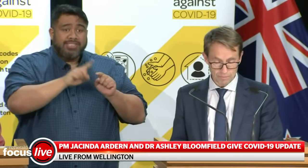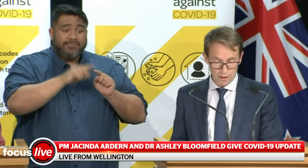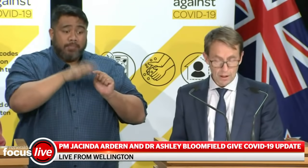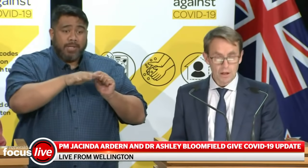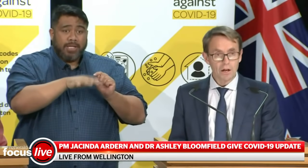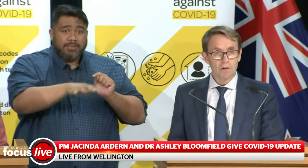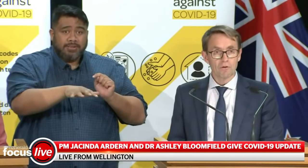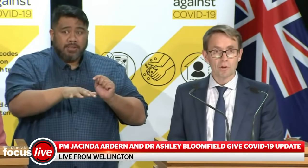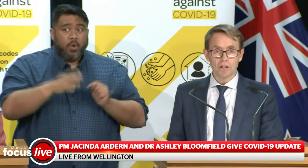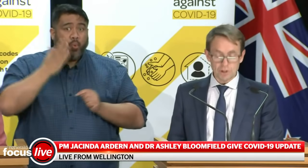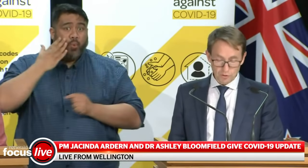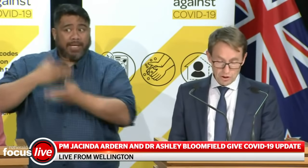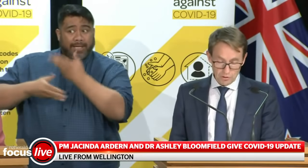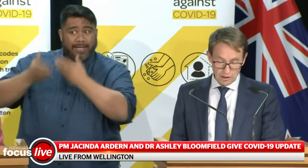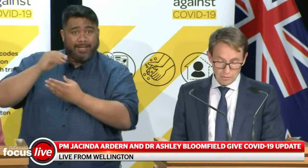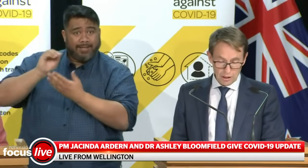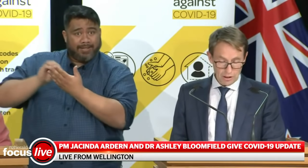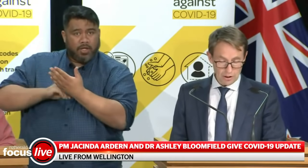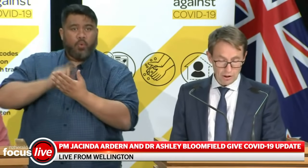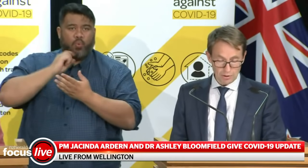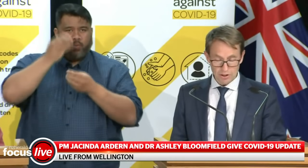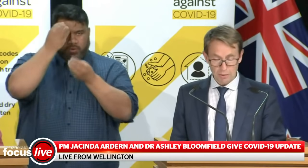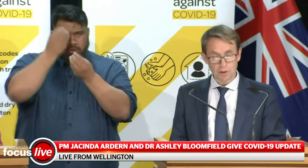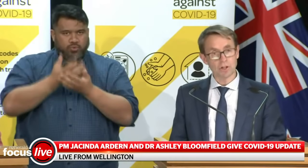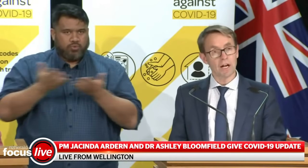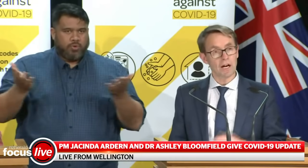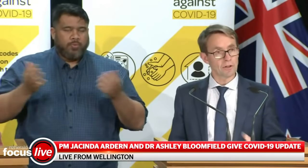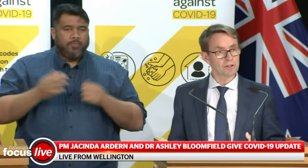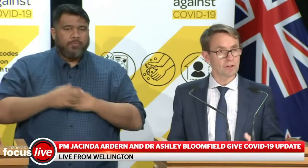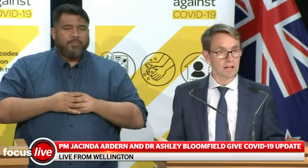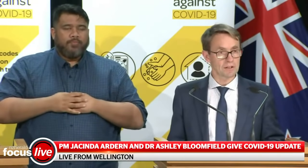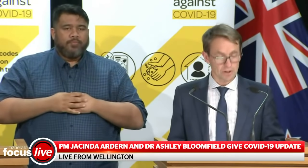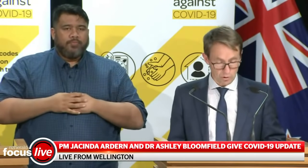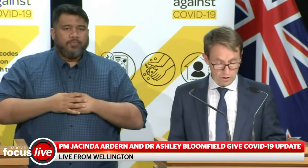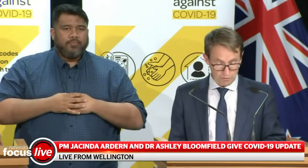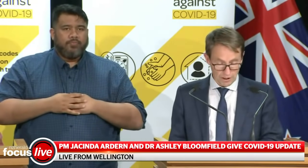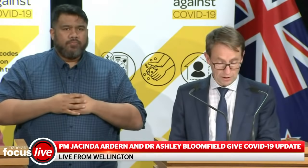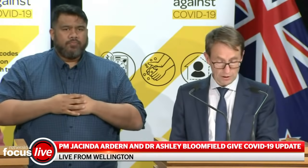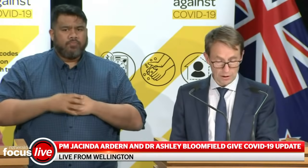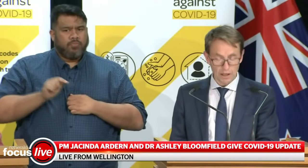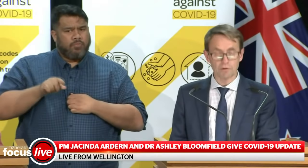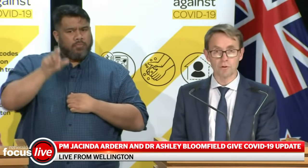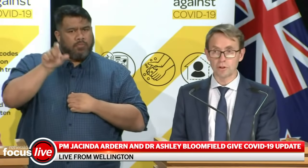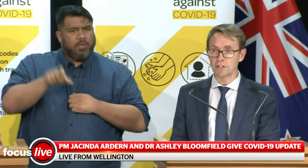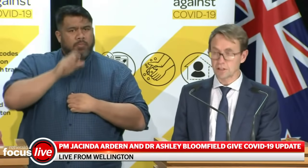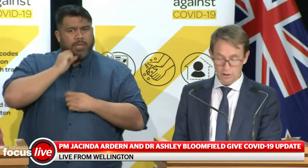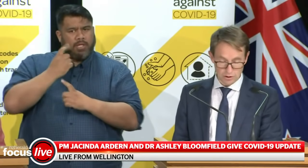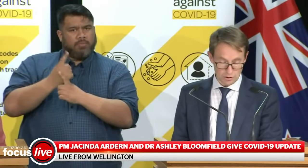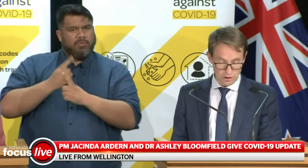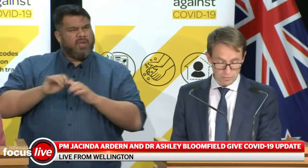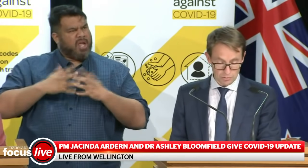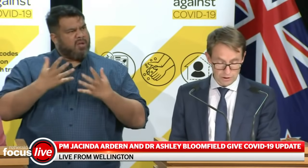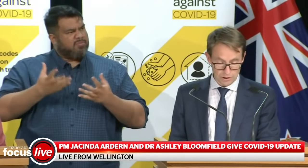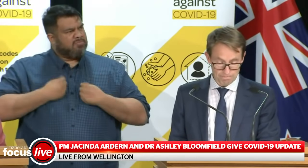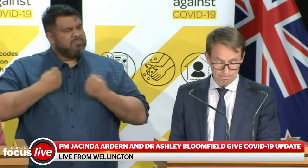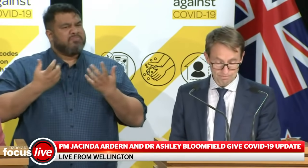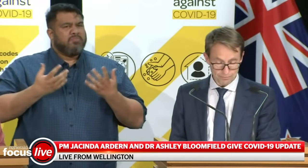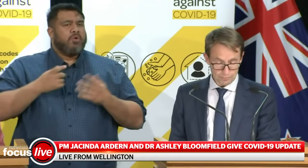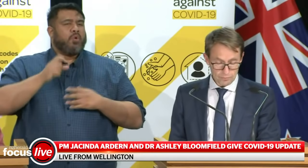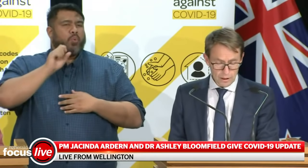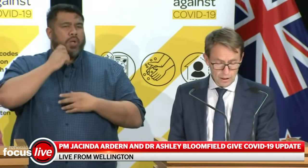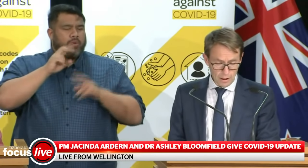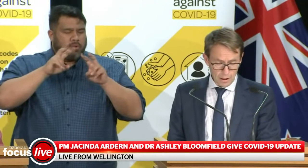available. Further interviews are underway to help establish how this case was infected and further details on his movements.